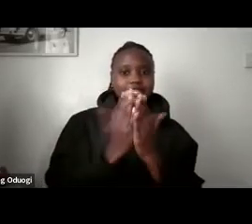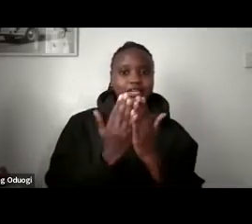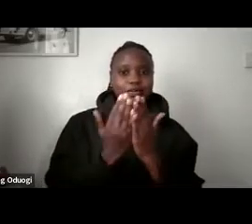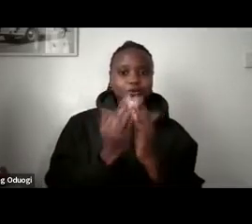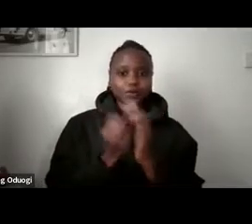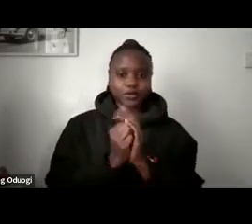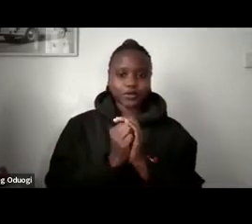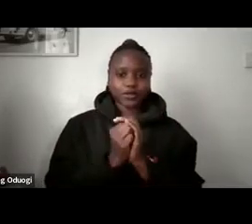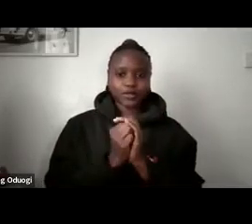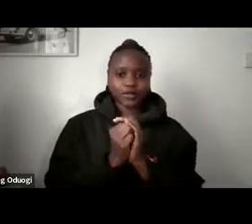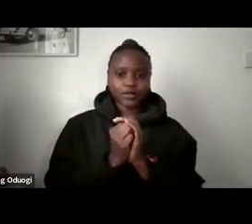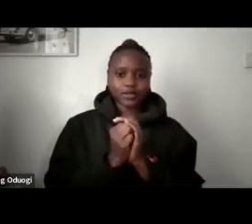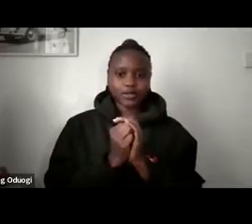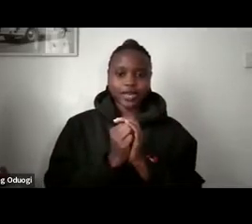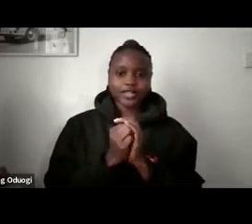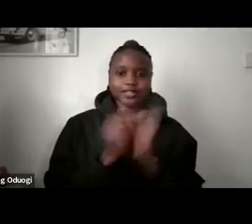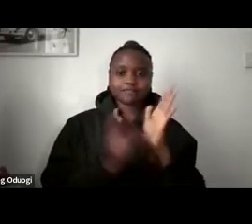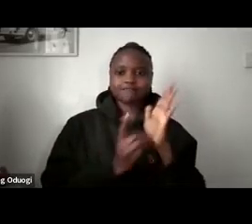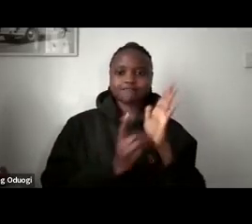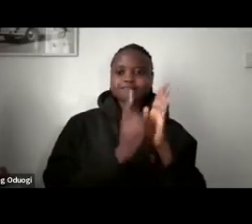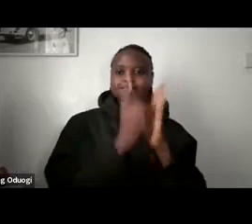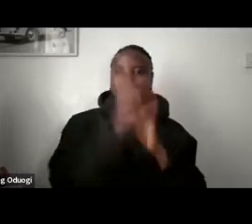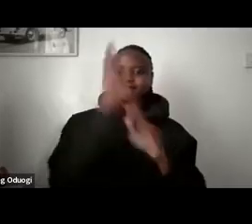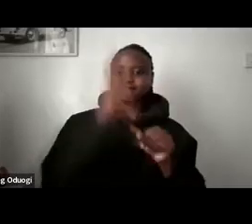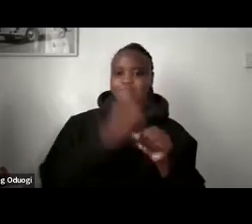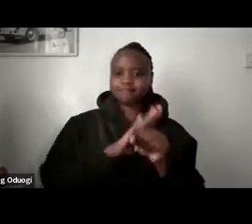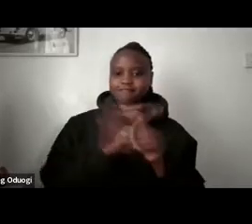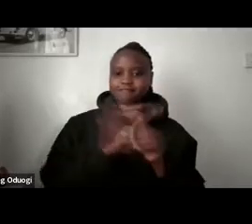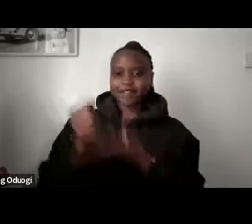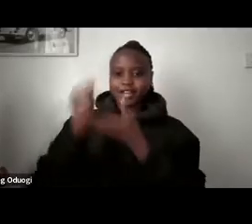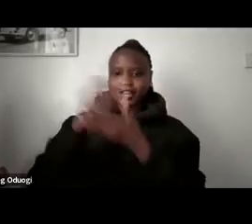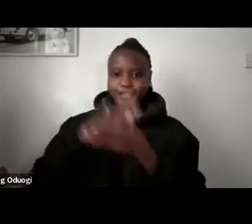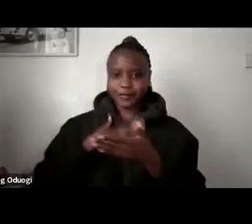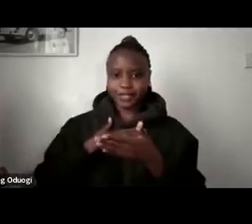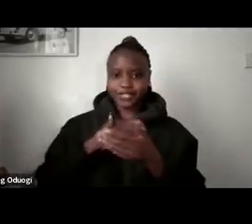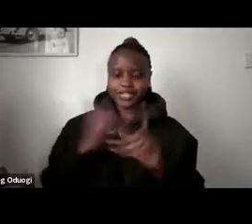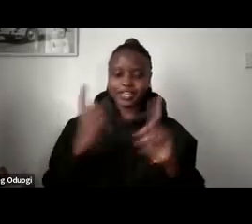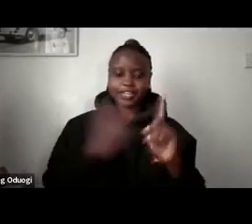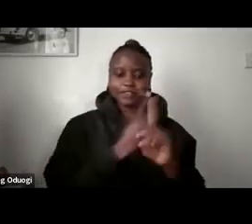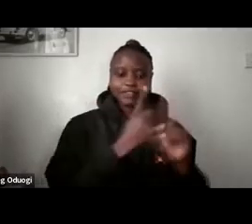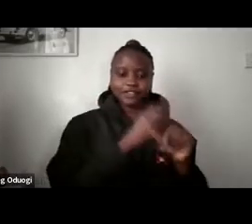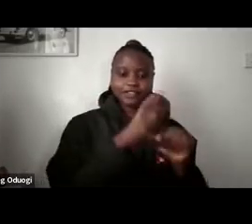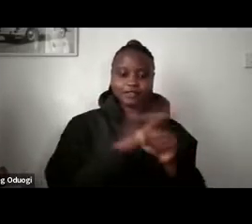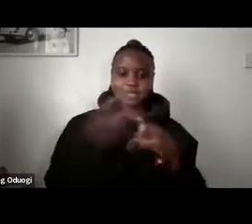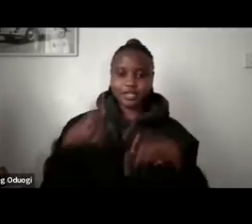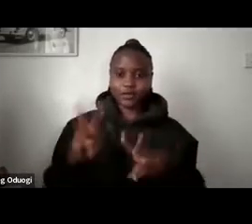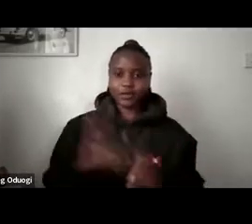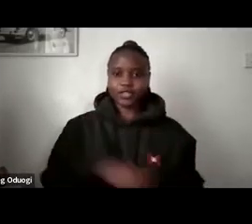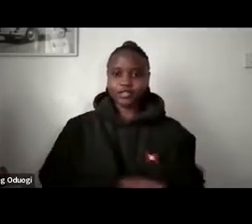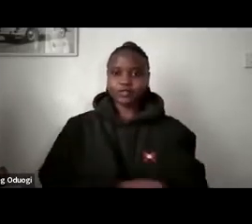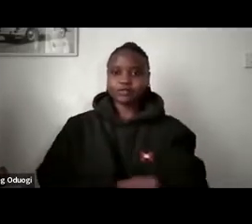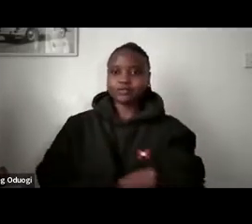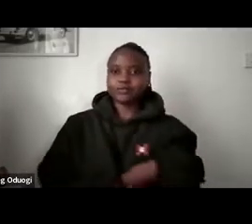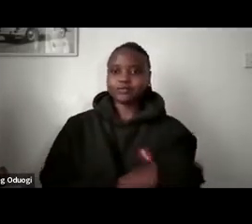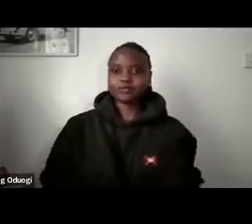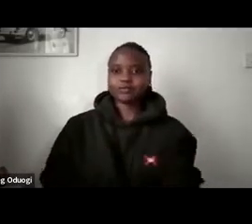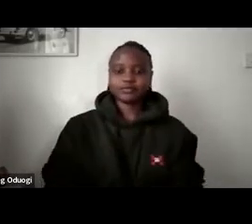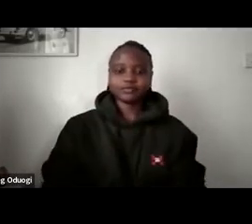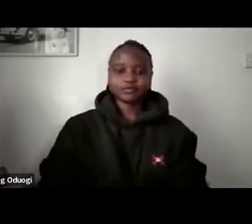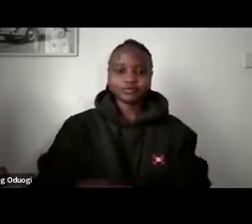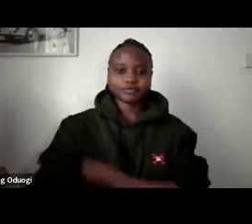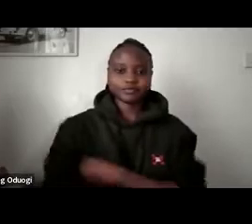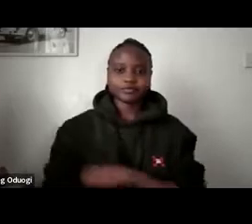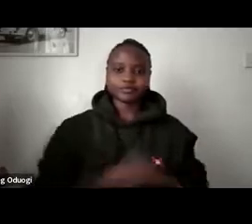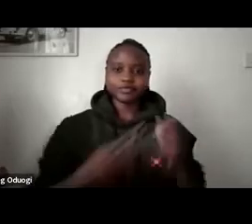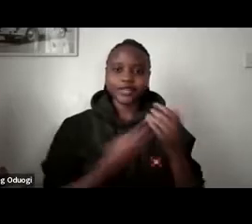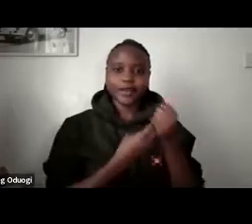has really developed, and it has helped us in many ways. Thanks to this partnership, we